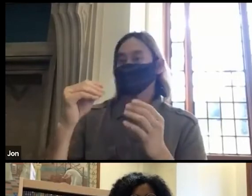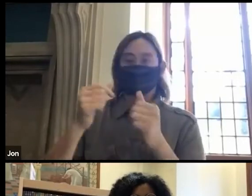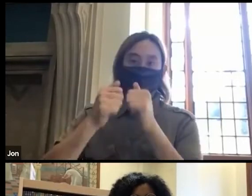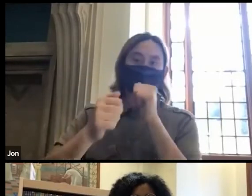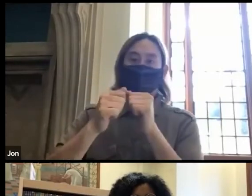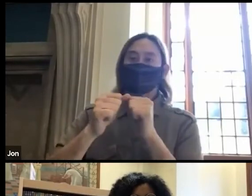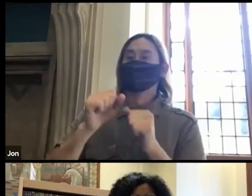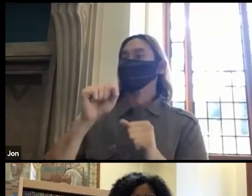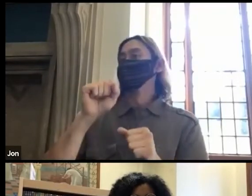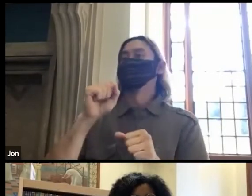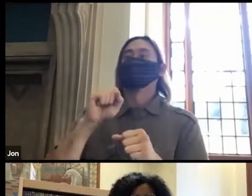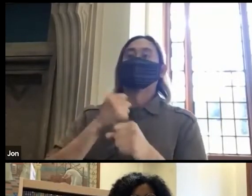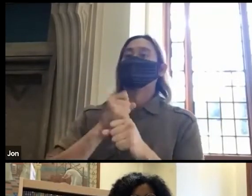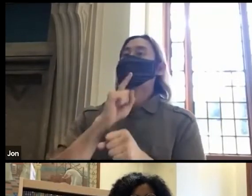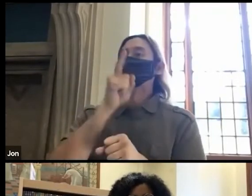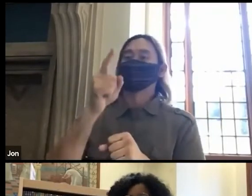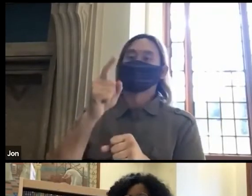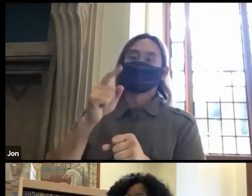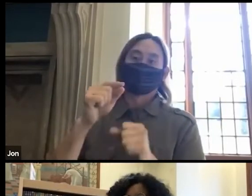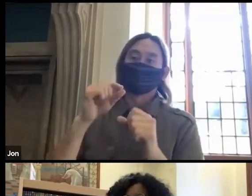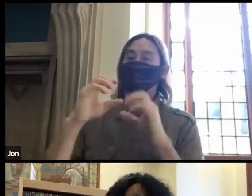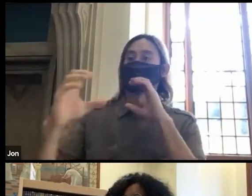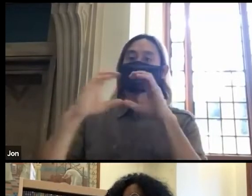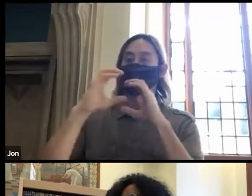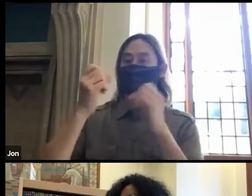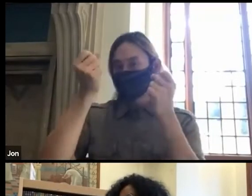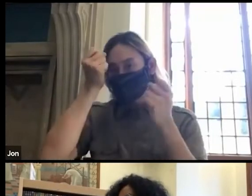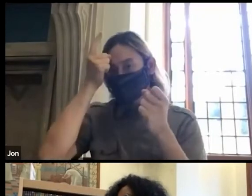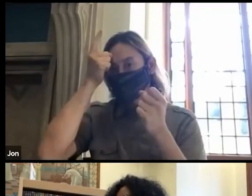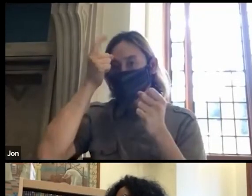Or we do text message to make sure we understand